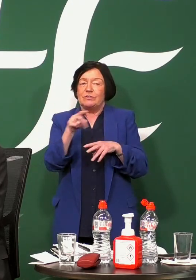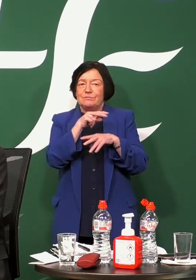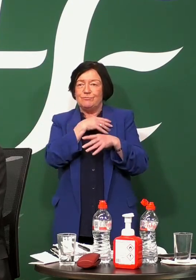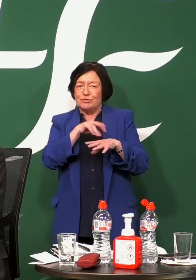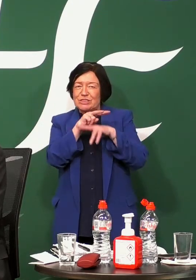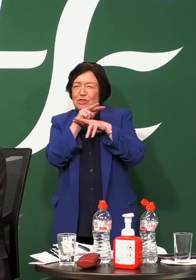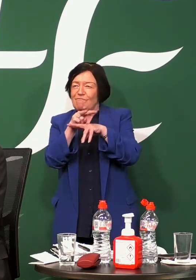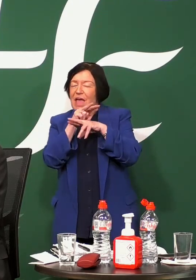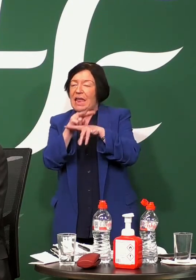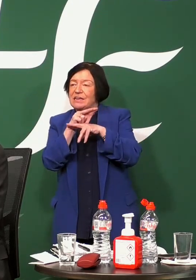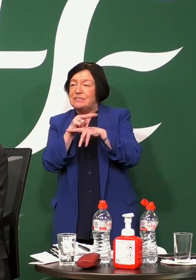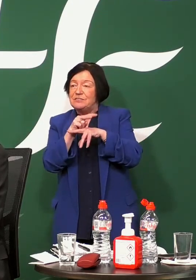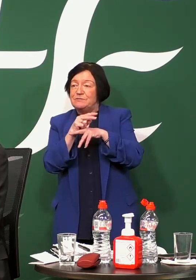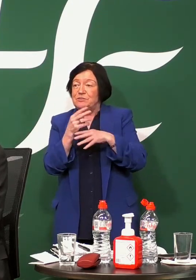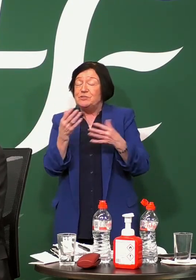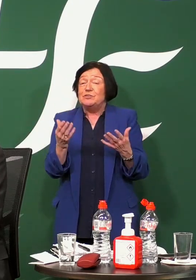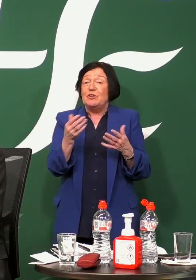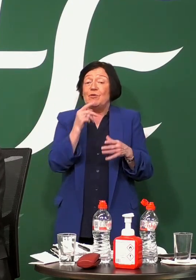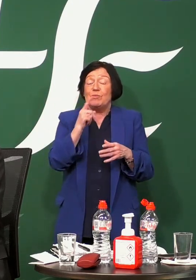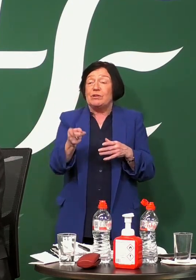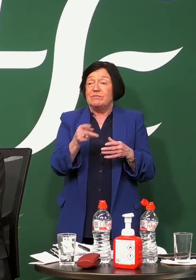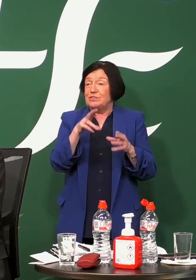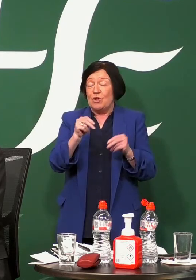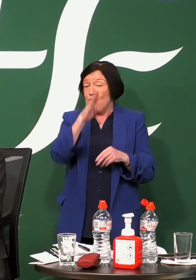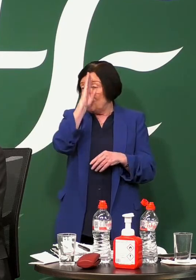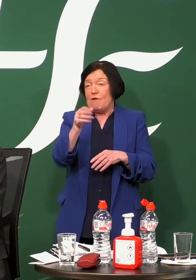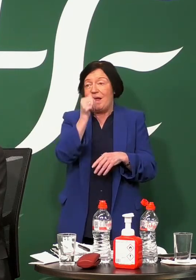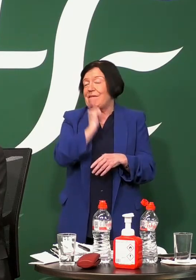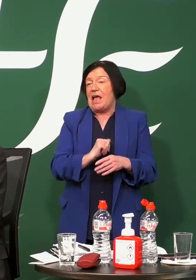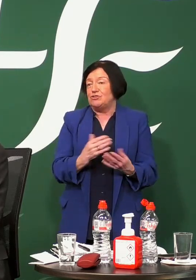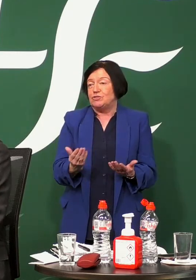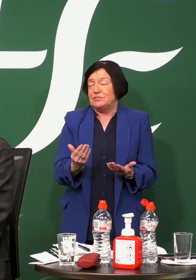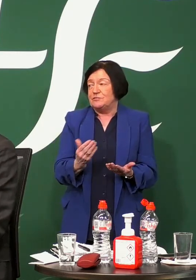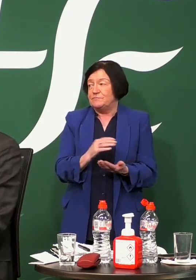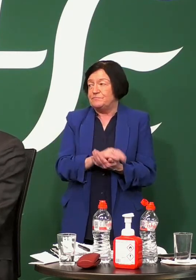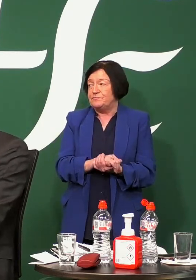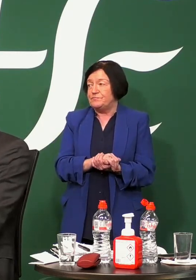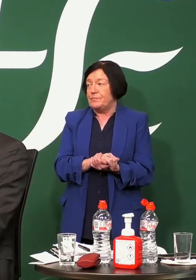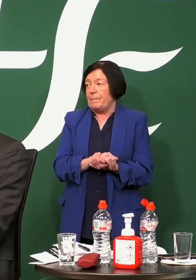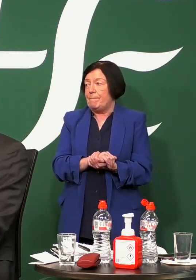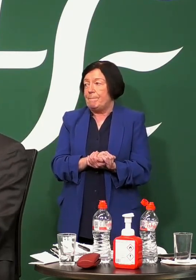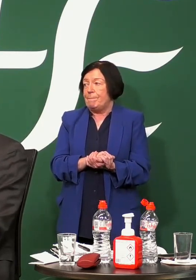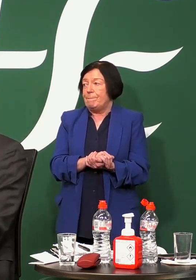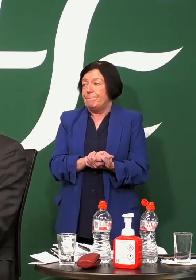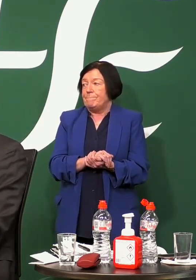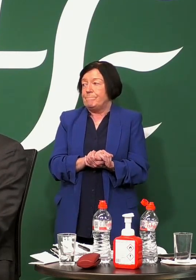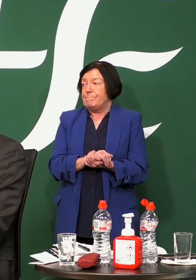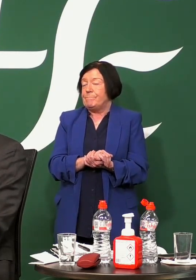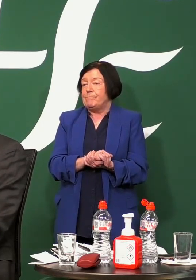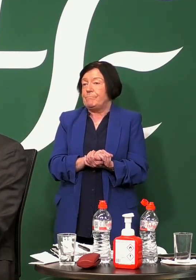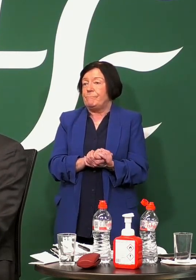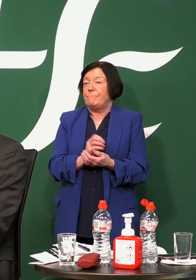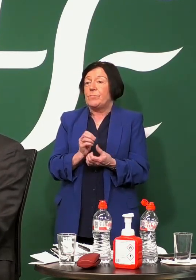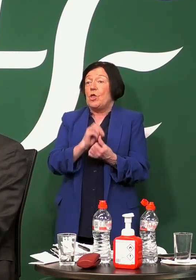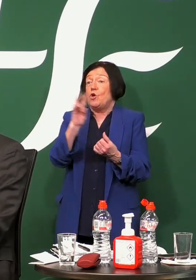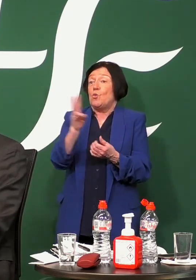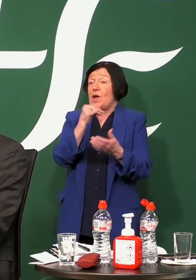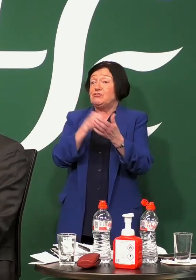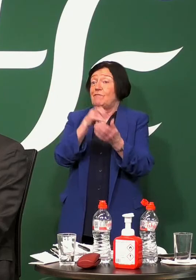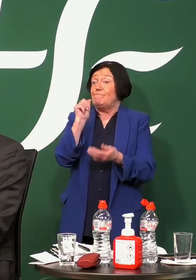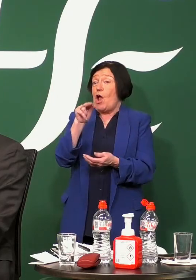purposes. But that's been addressed now. I don't have a direct answer for them now. Final question, just for yourself, Anne. I know that the day when